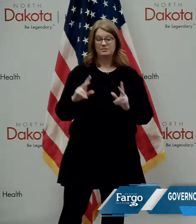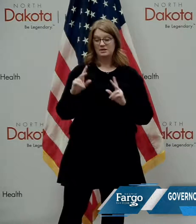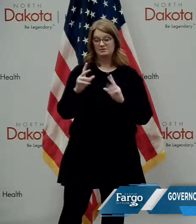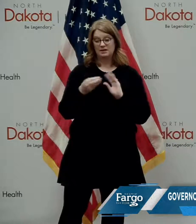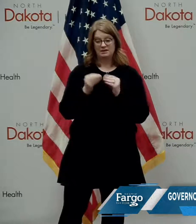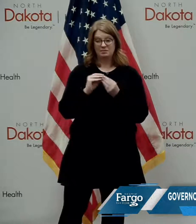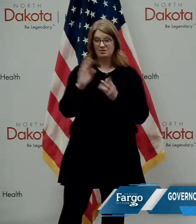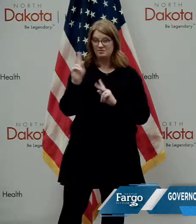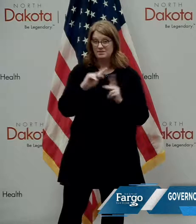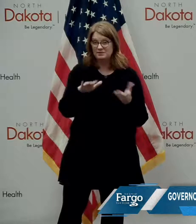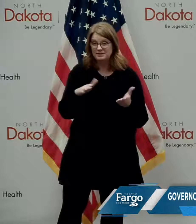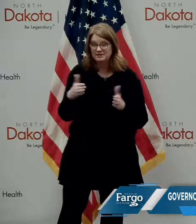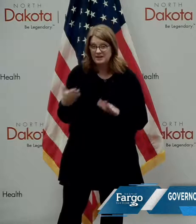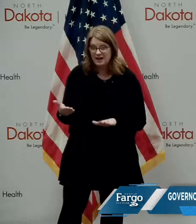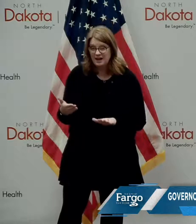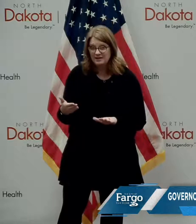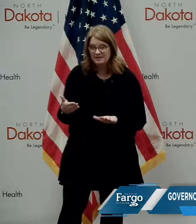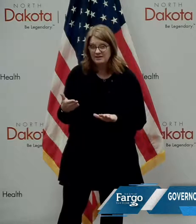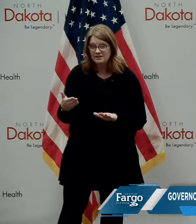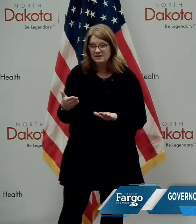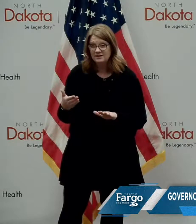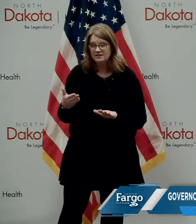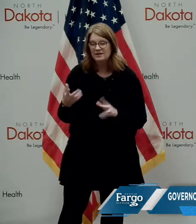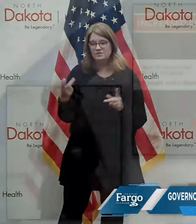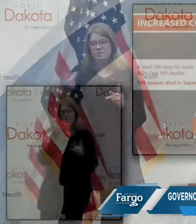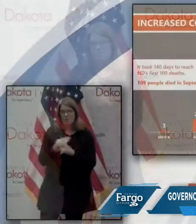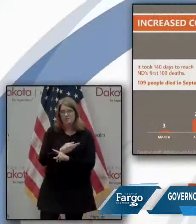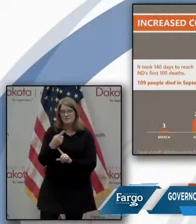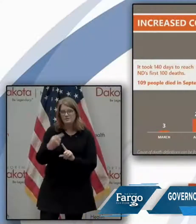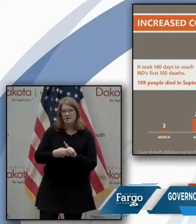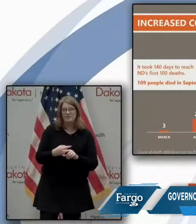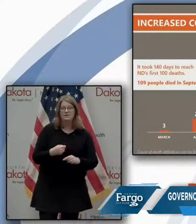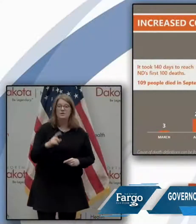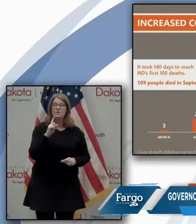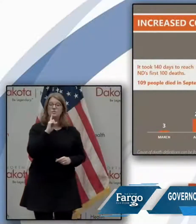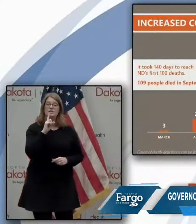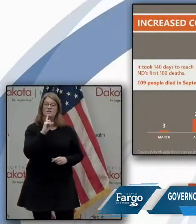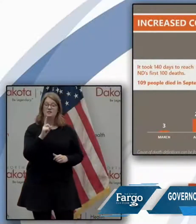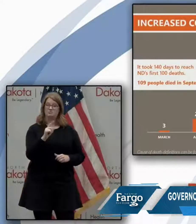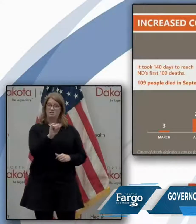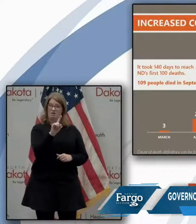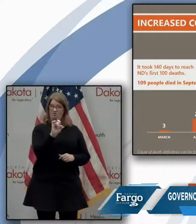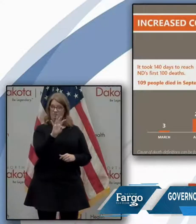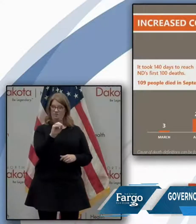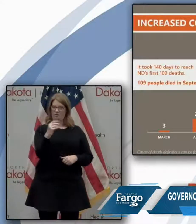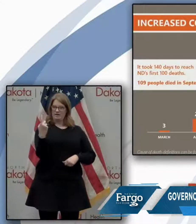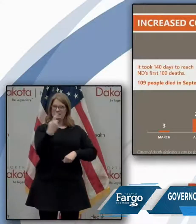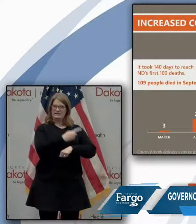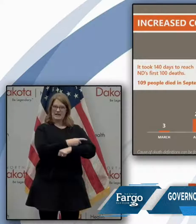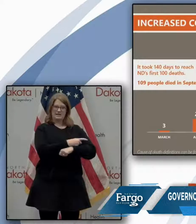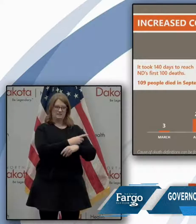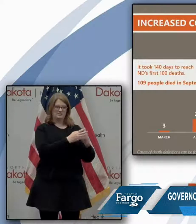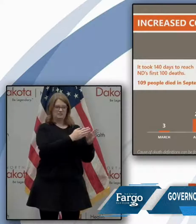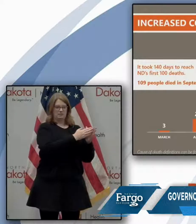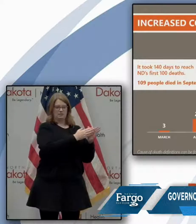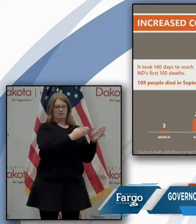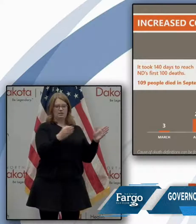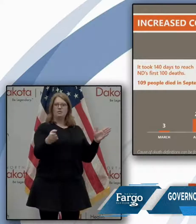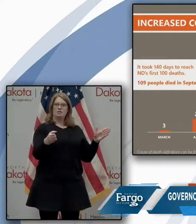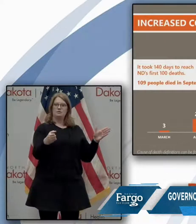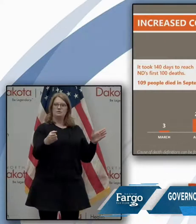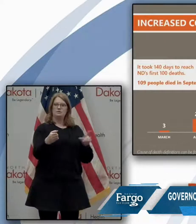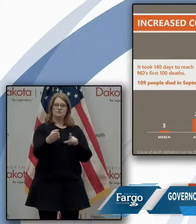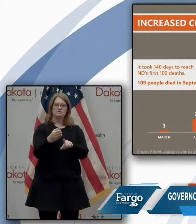away with COVID, our worst month yet. It took us 140 days battling this pandemic to reach